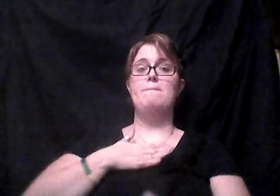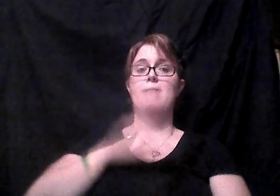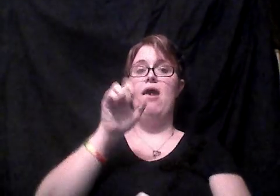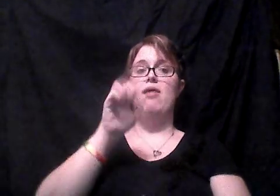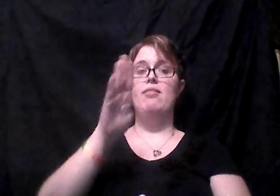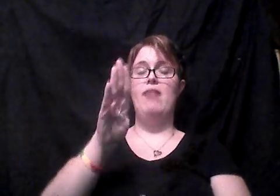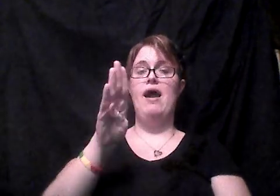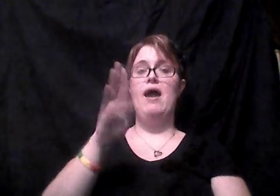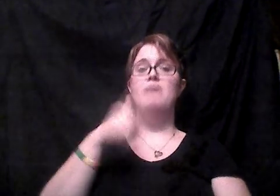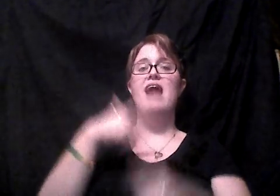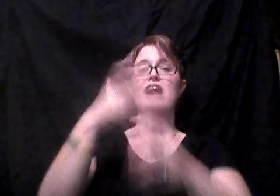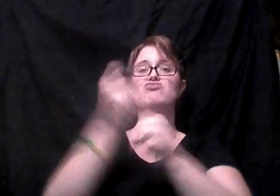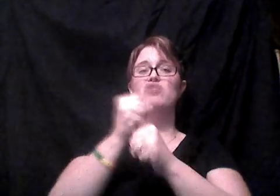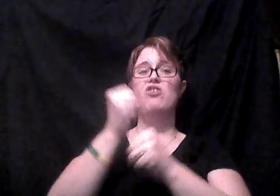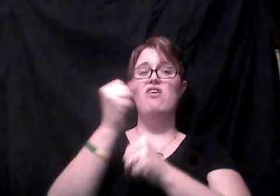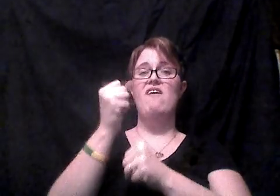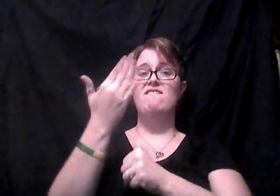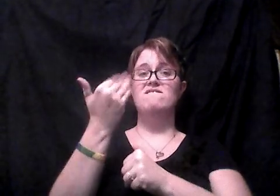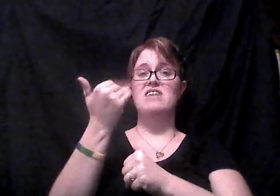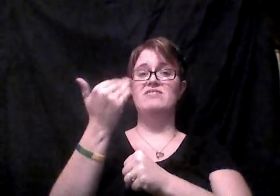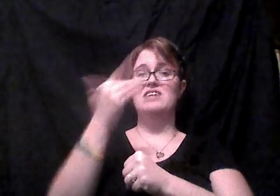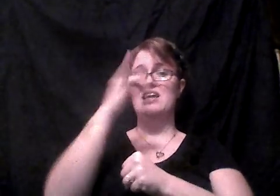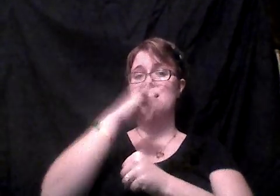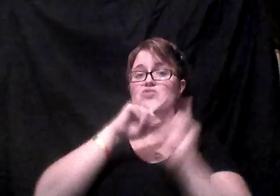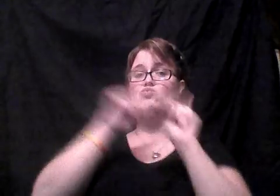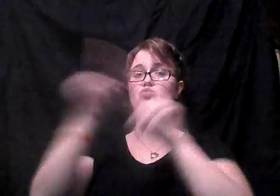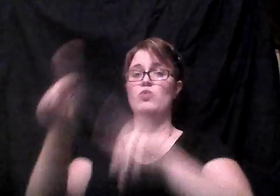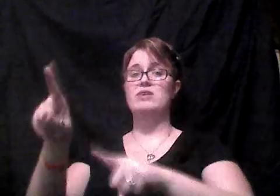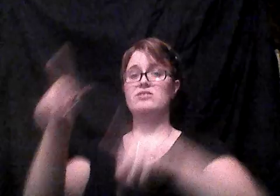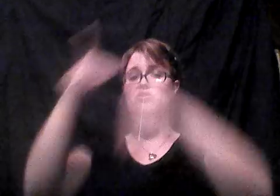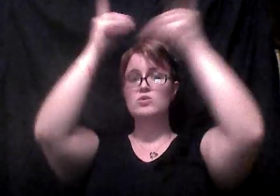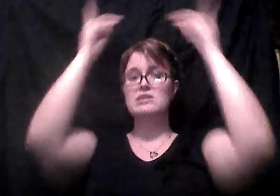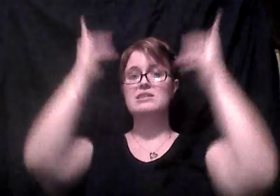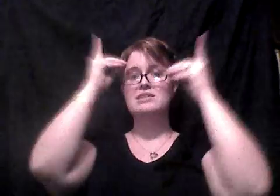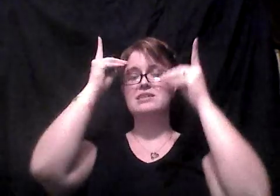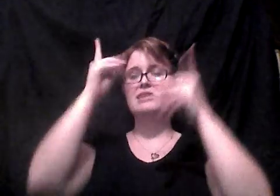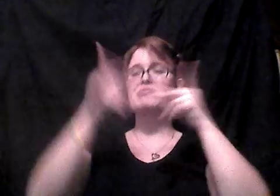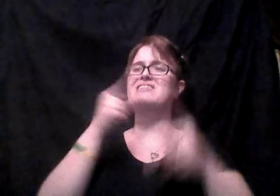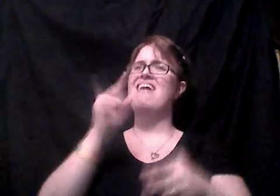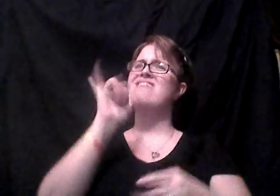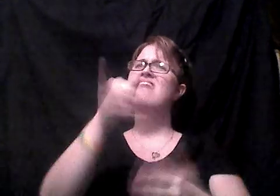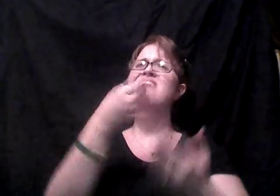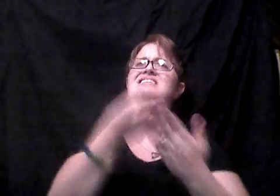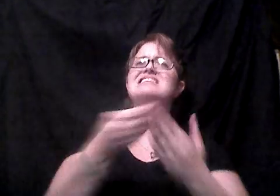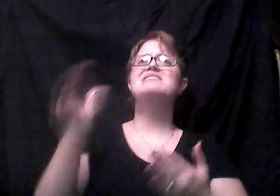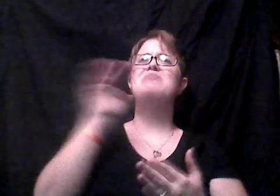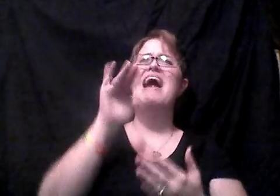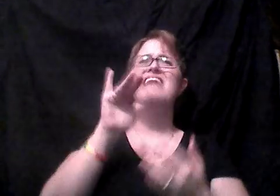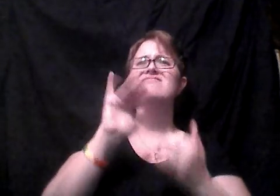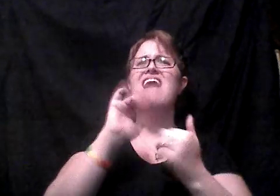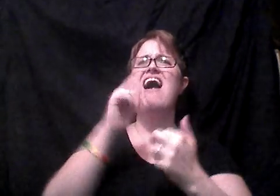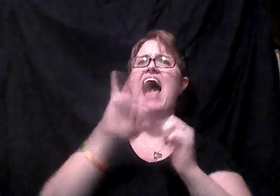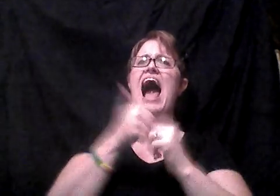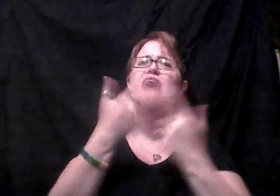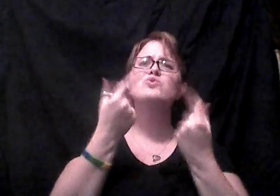cost you an arm and a leg. How could you do it?" And I said, "These kids just worked day and night for years so that I could get the best job in the world